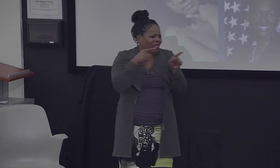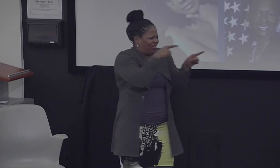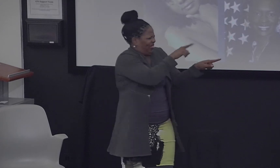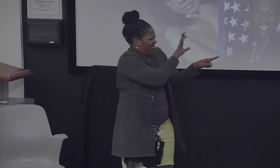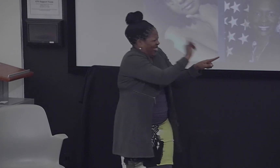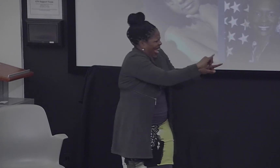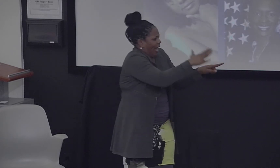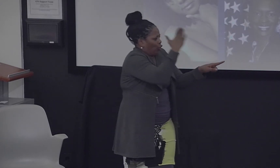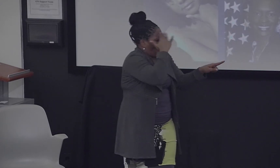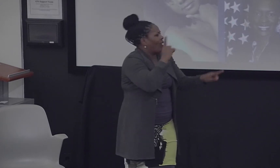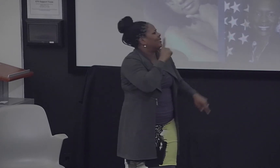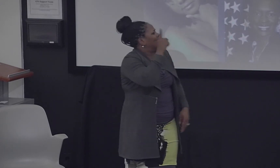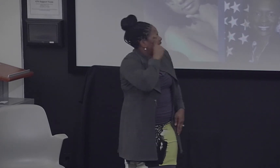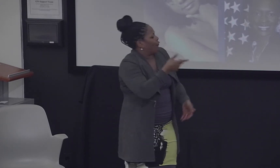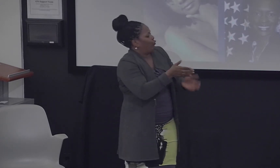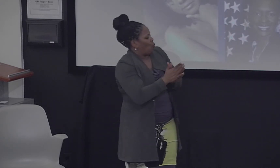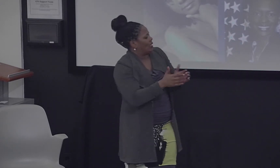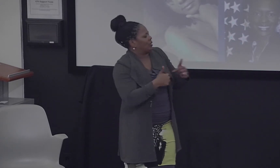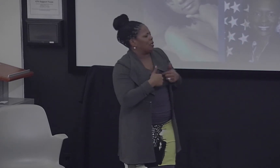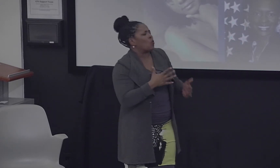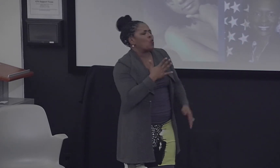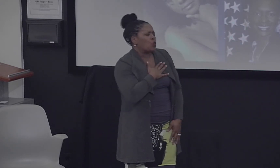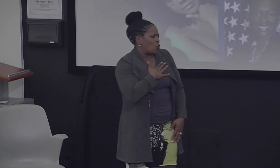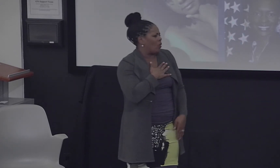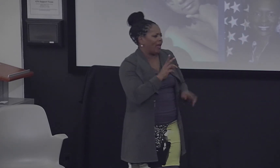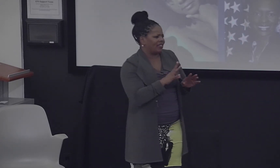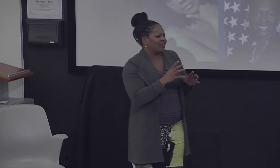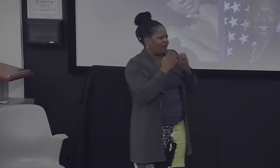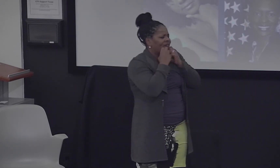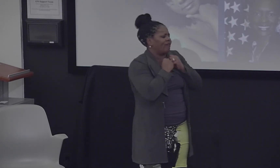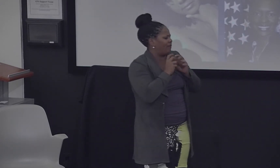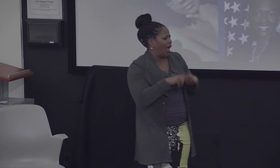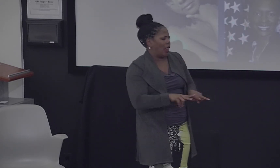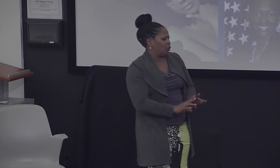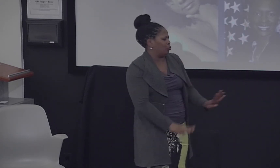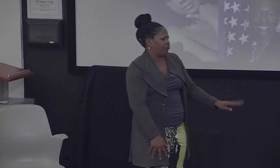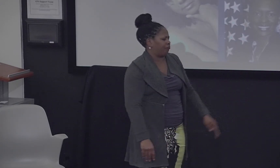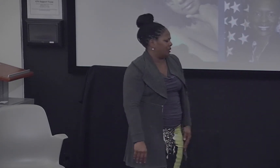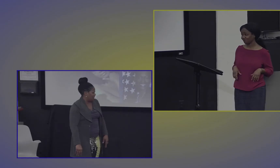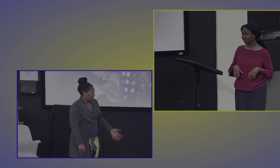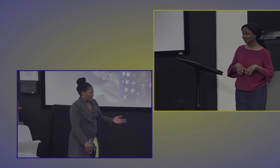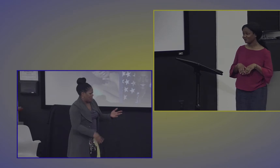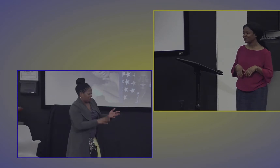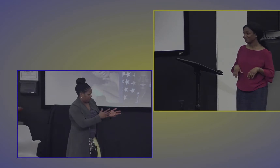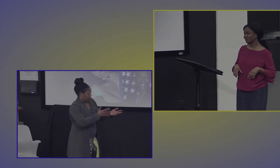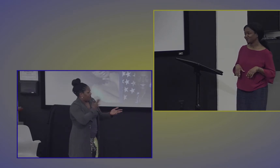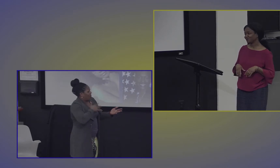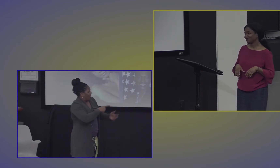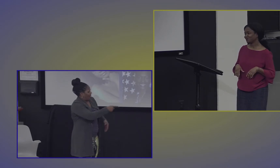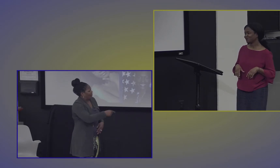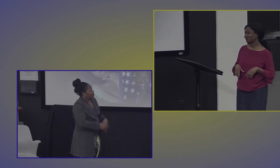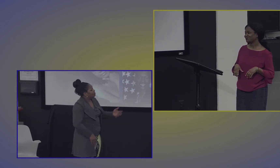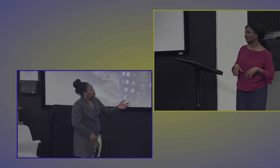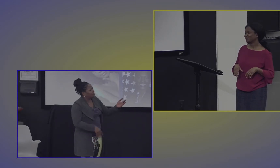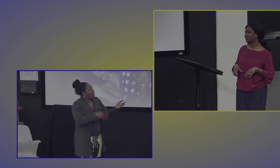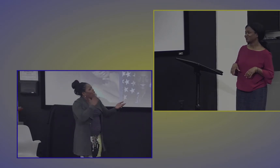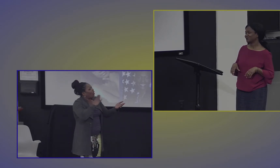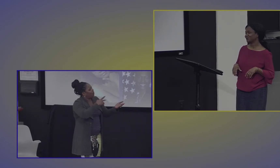bad, but there's something to take note of. So when we're getting requests from particular deaf people, there's such a value. We all look to that as being